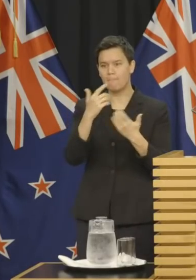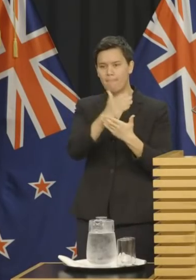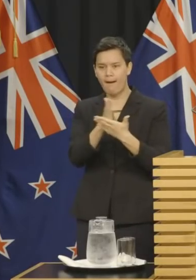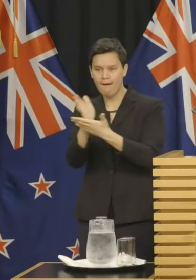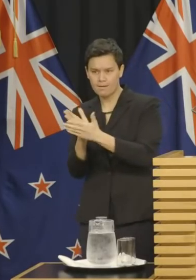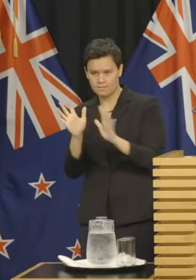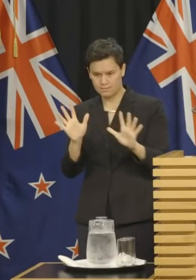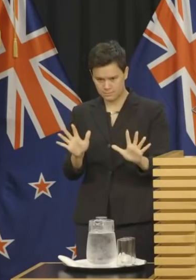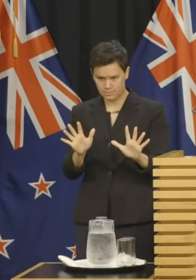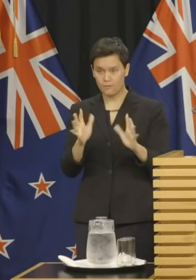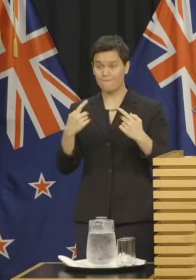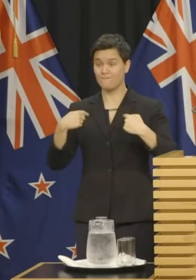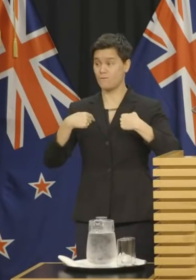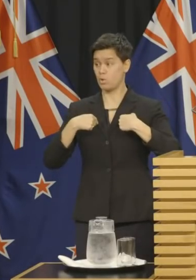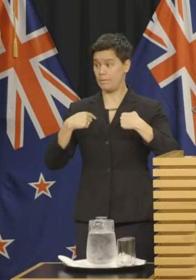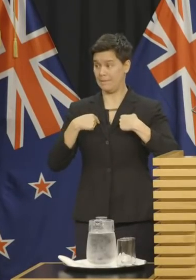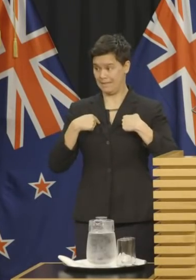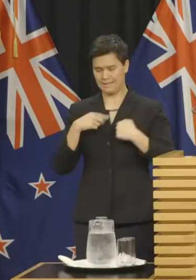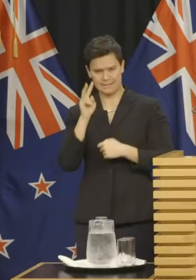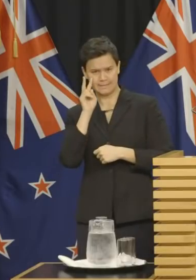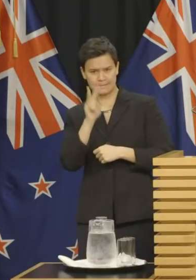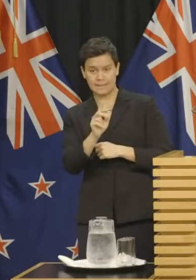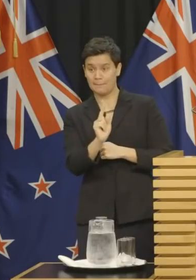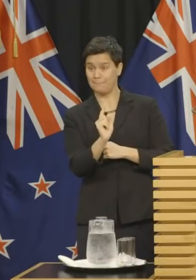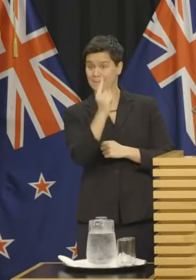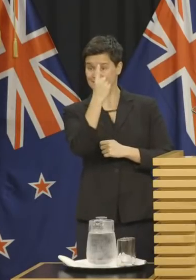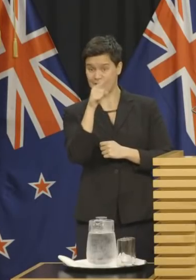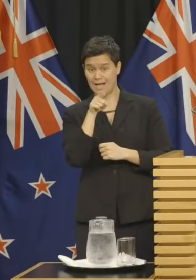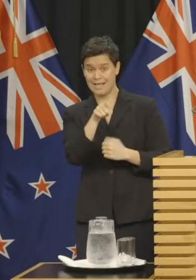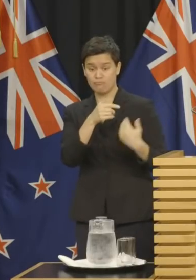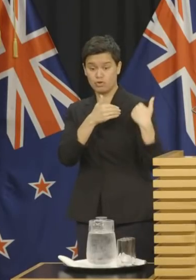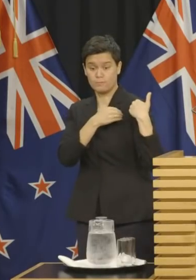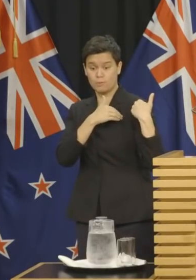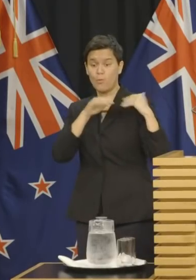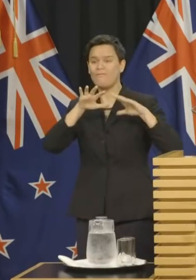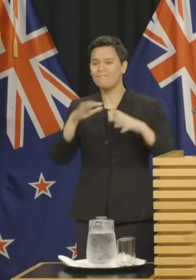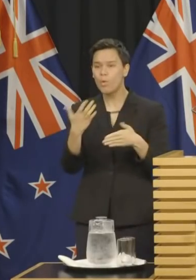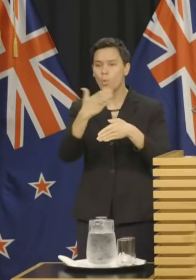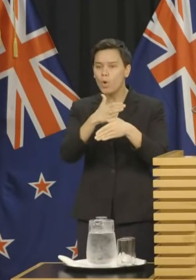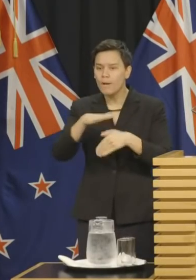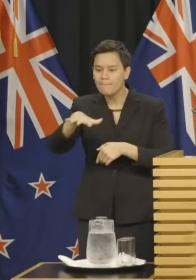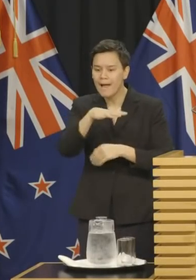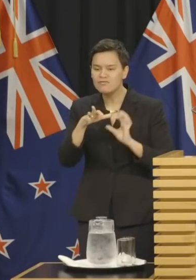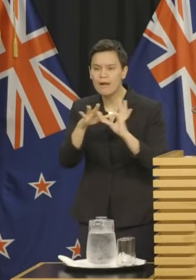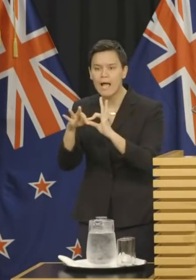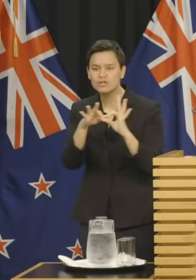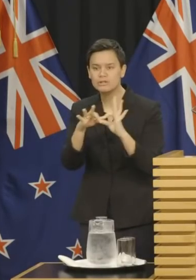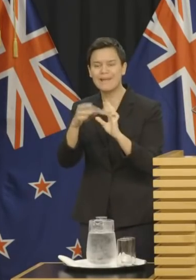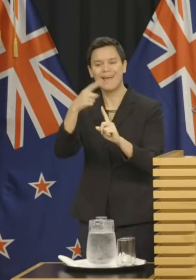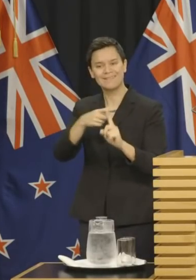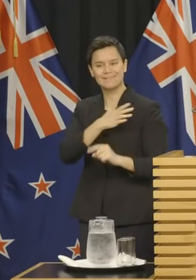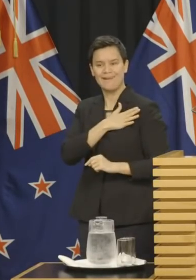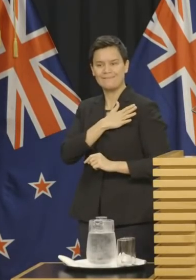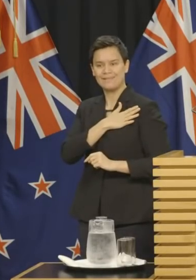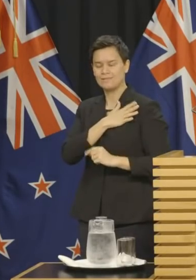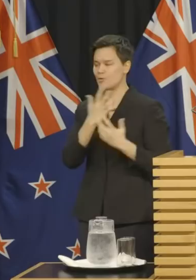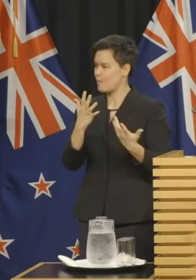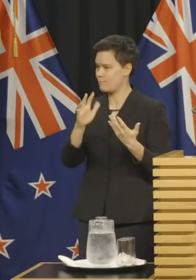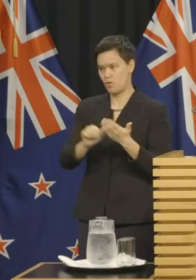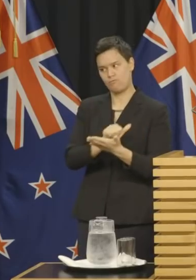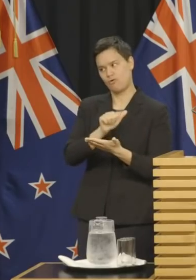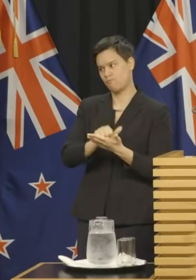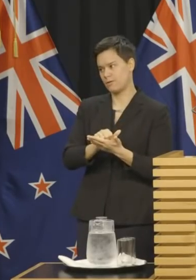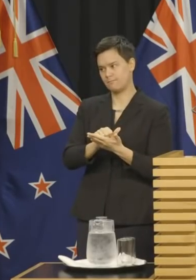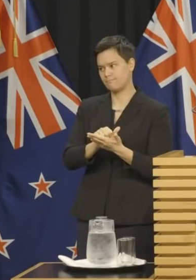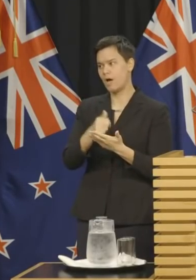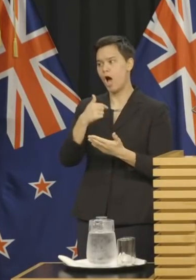compelling circumstance for me is that this is the Minister for Workplace Relations and Safety. I expect behaviour